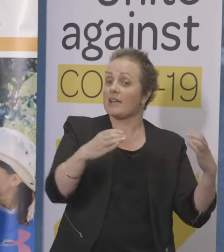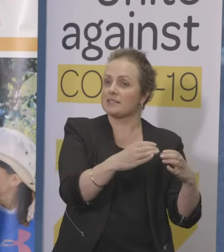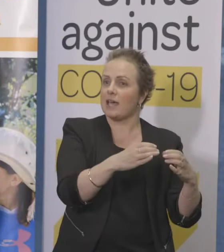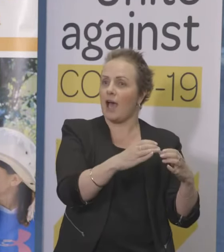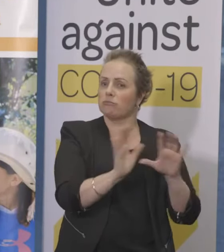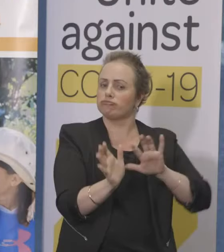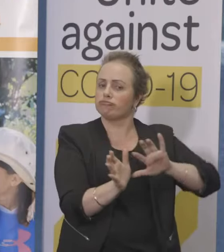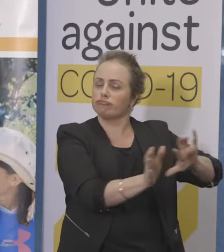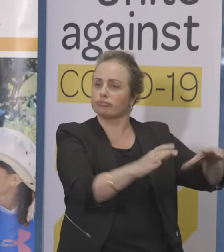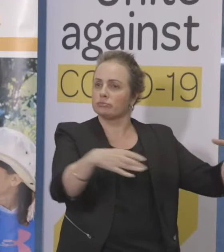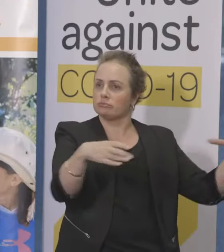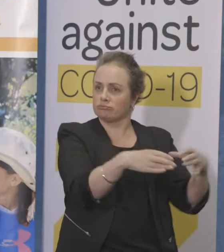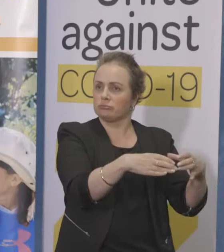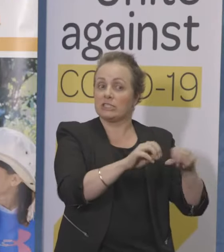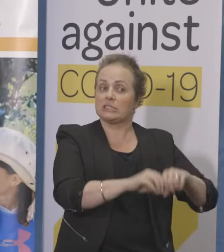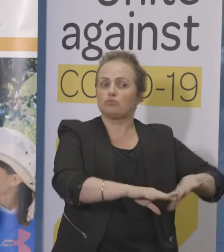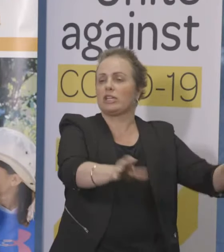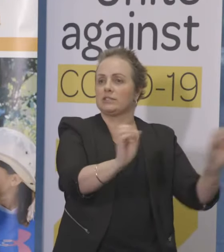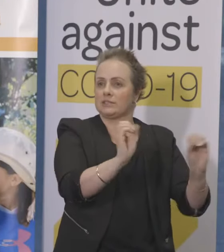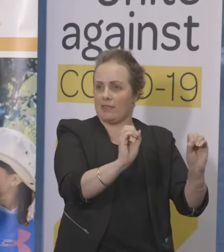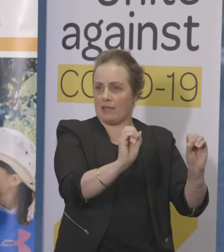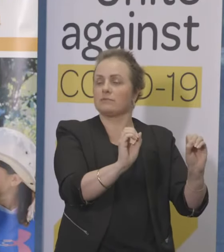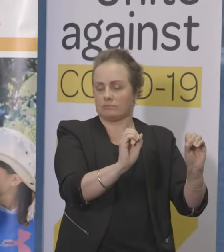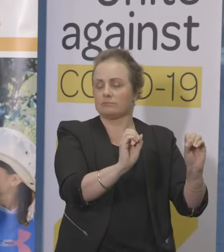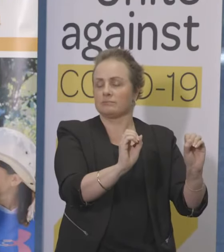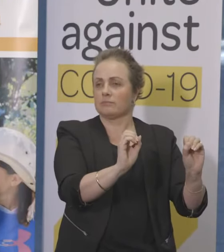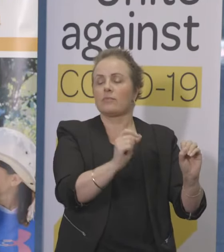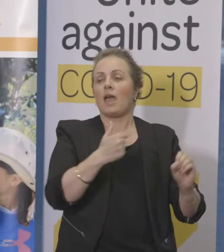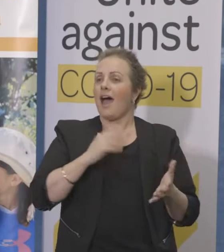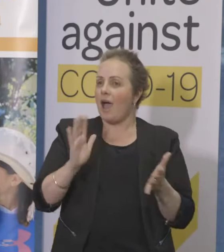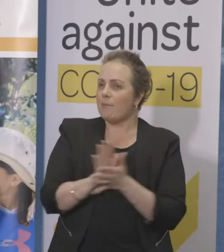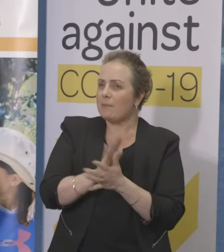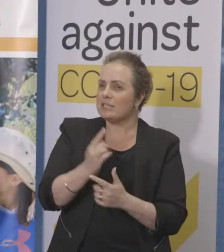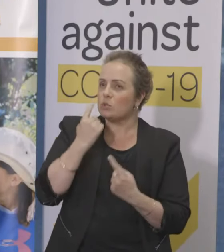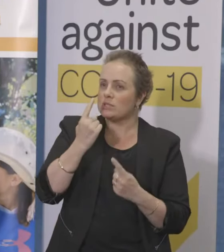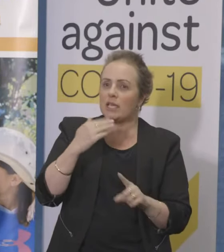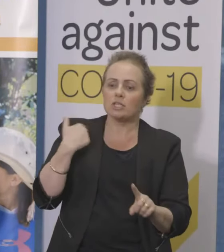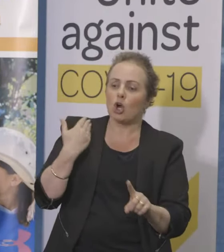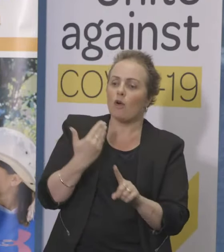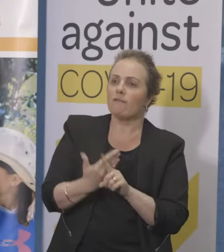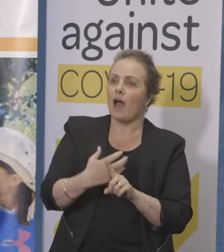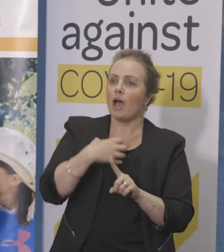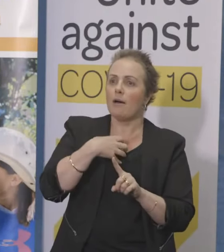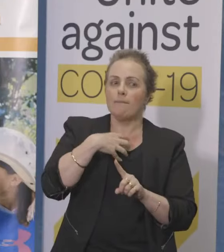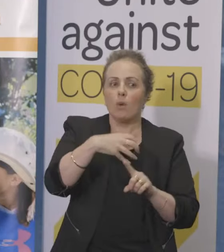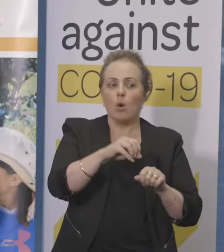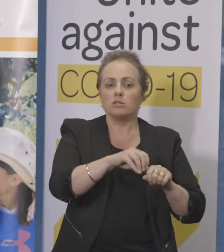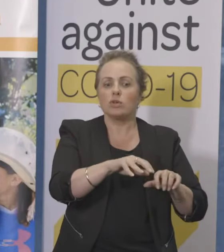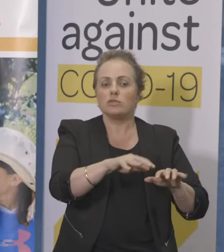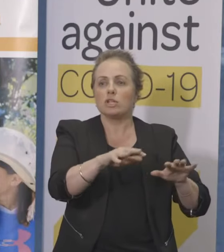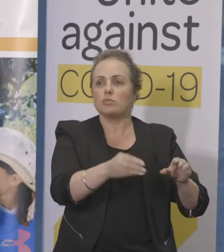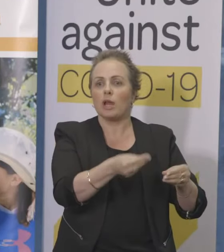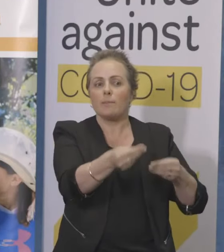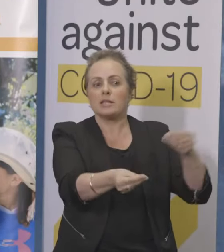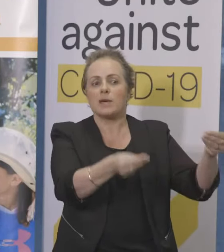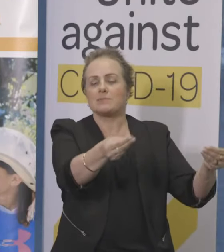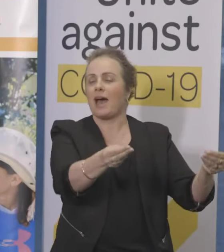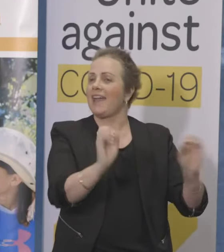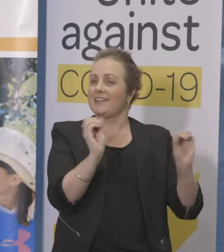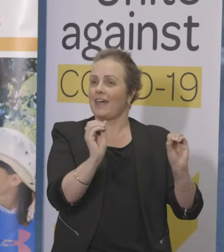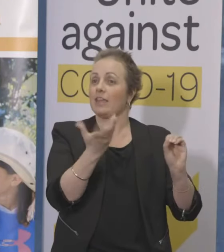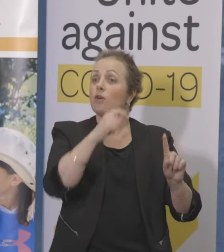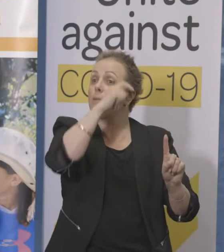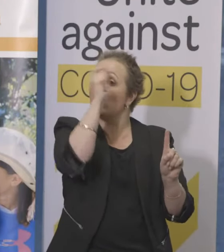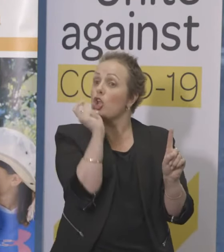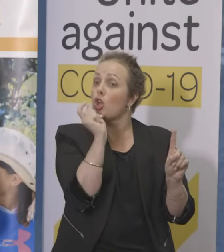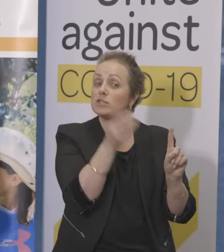our subcluster and the other subcluster. I'm very pleased to see so far we have no further indication of further infection from the healthcare